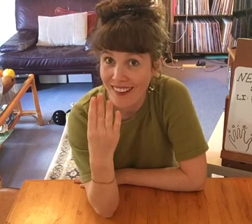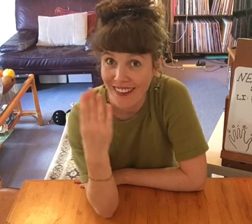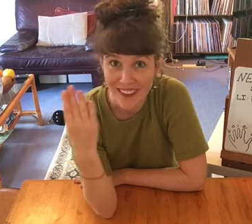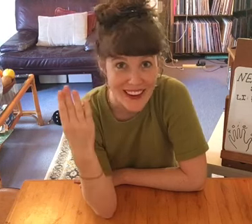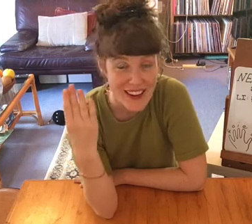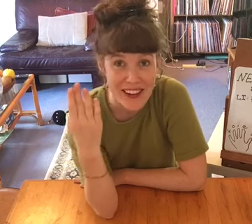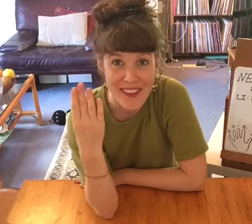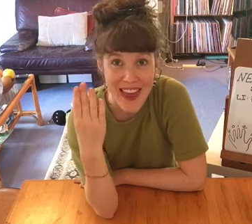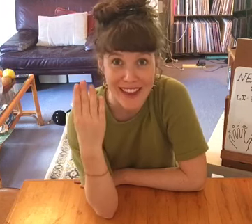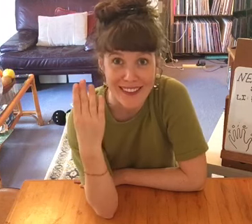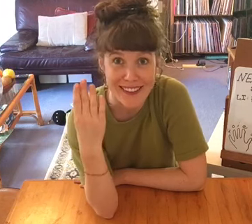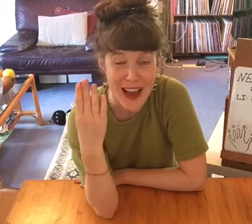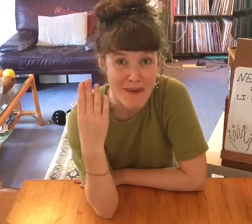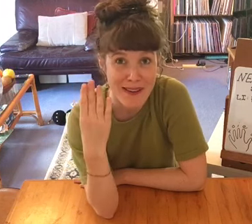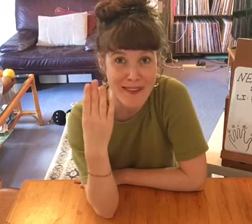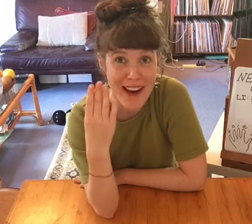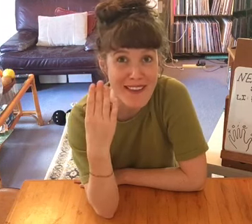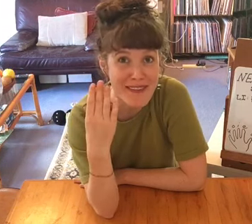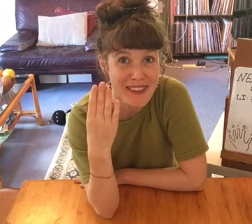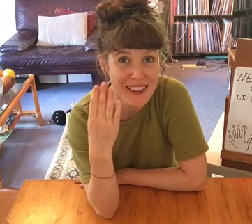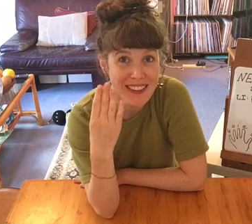Okay, you're getting the hang of this. How about 5?